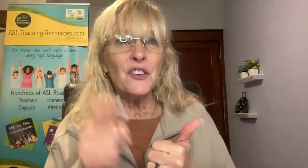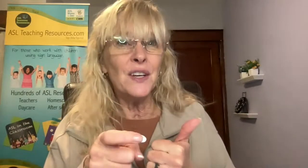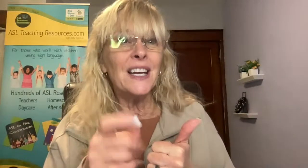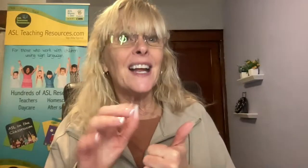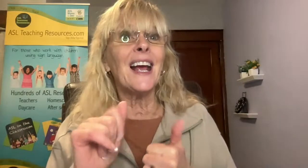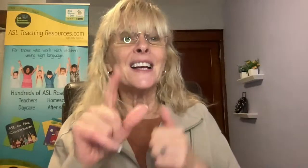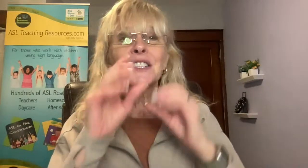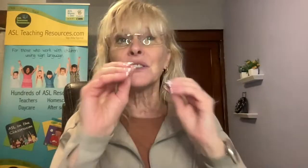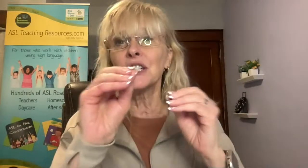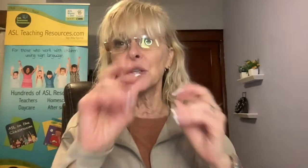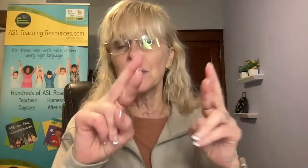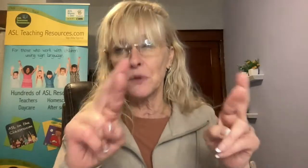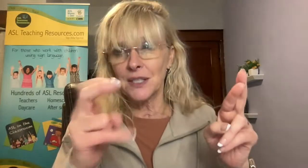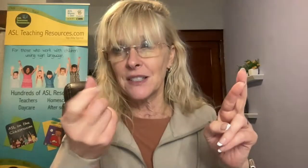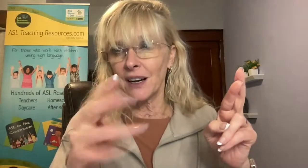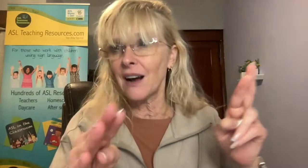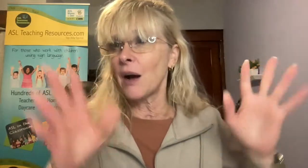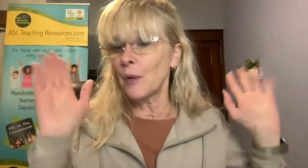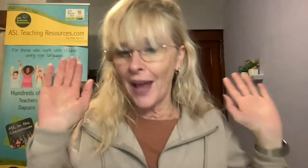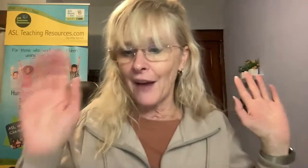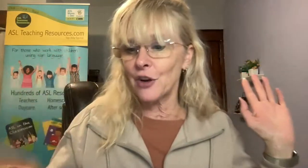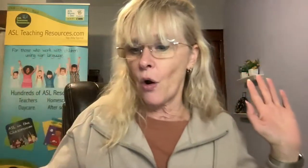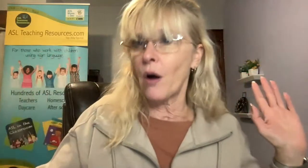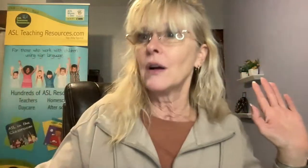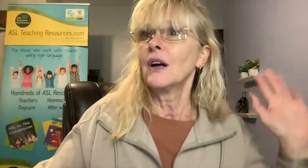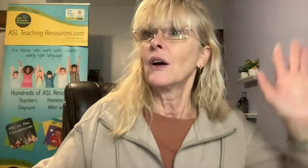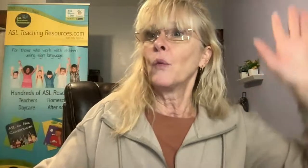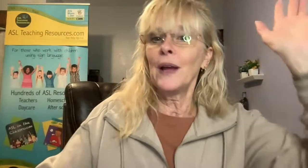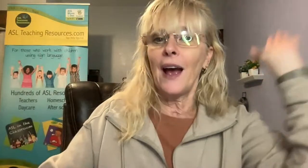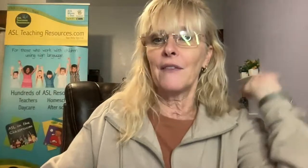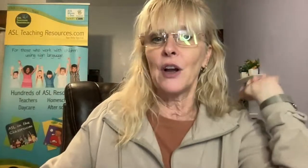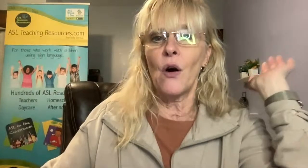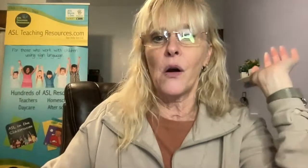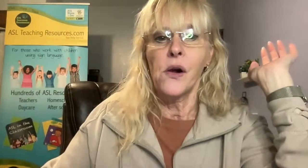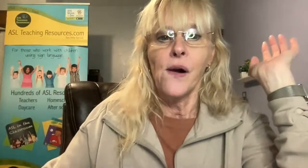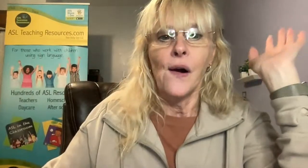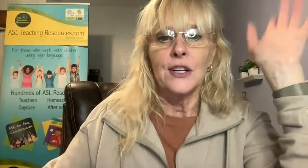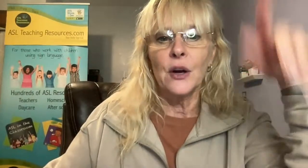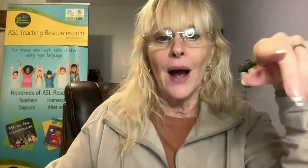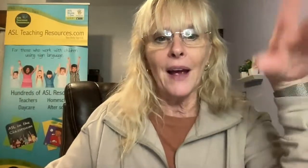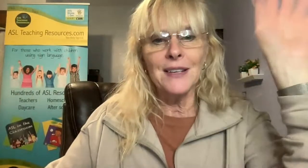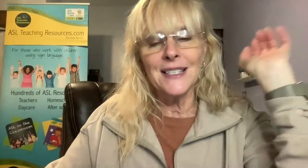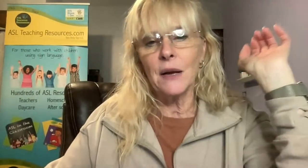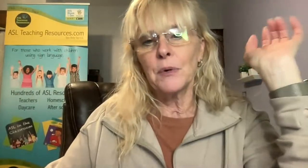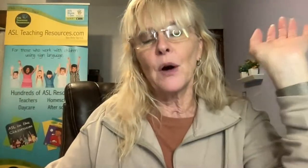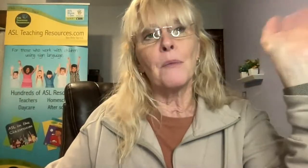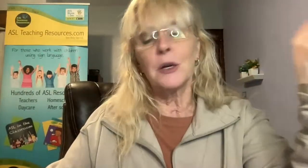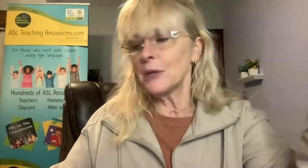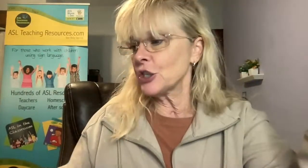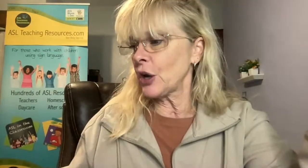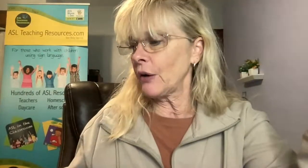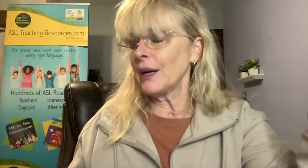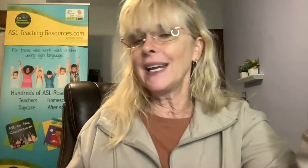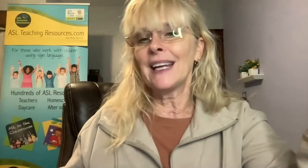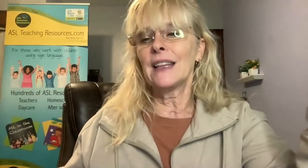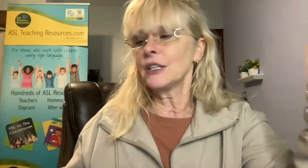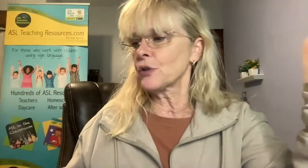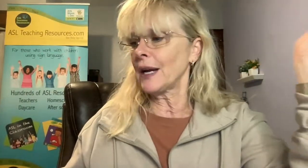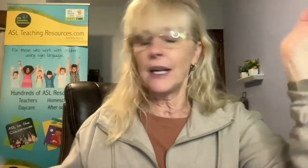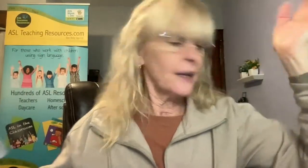need at ASLTeachingResources.com. We have it all. We have it all. So I have a sample I'm going to be sharing in the training,